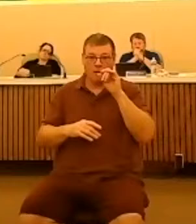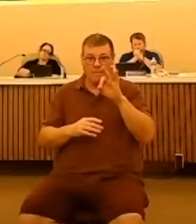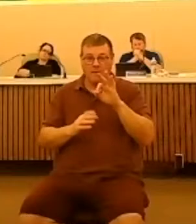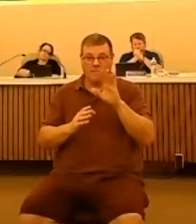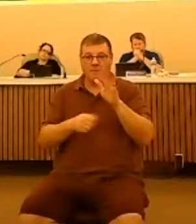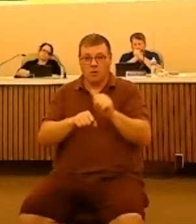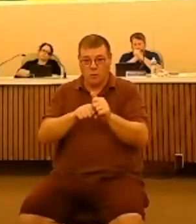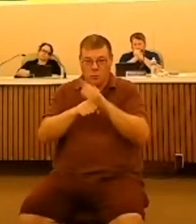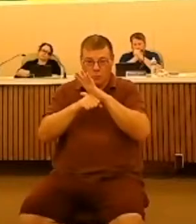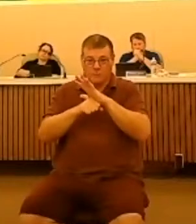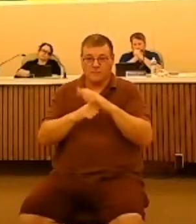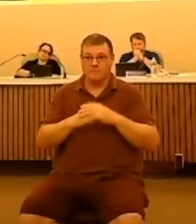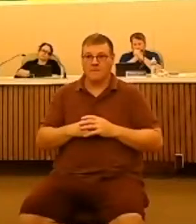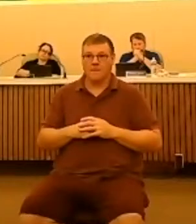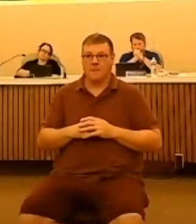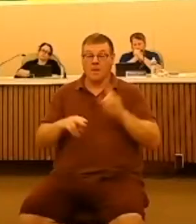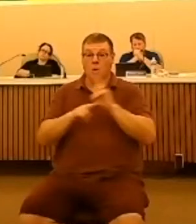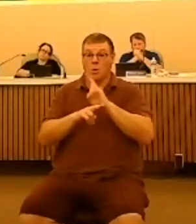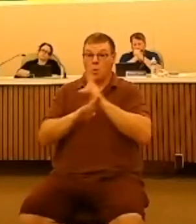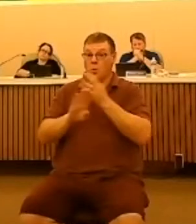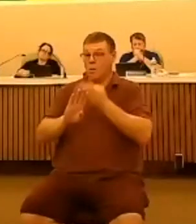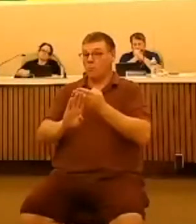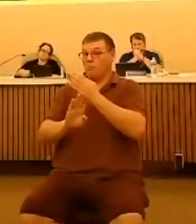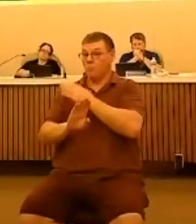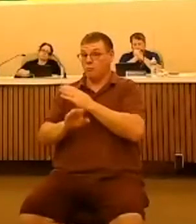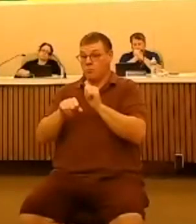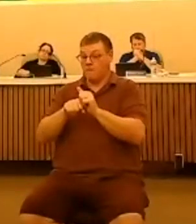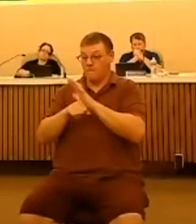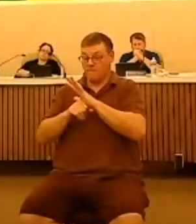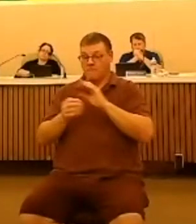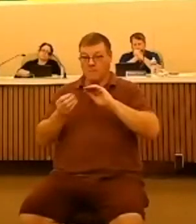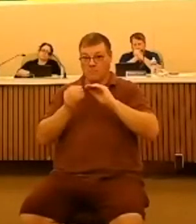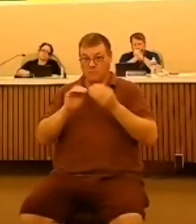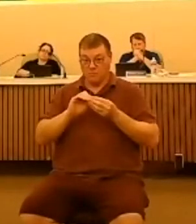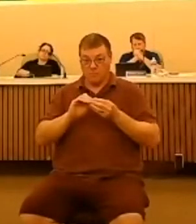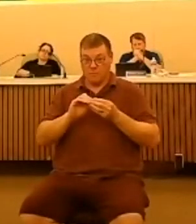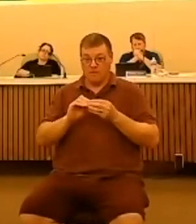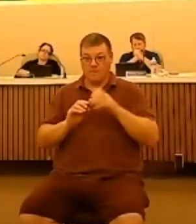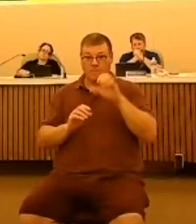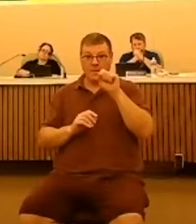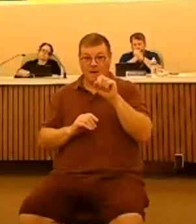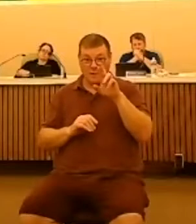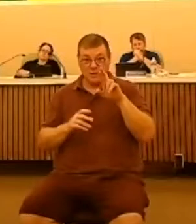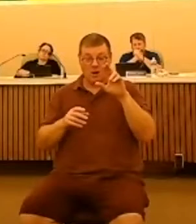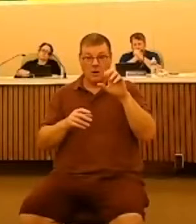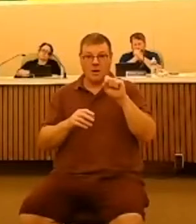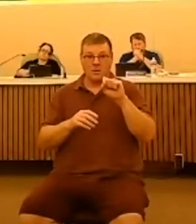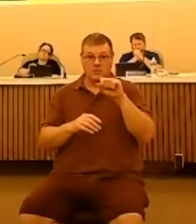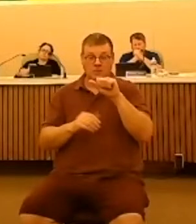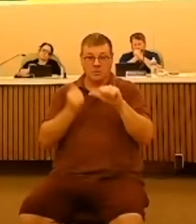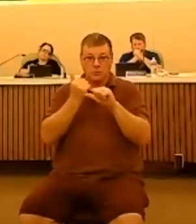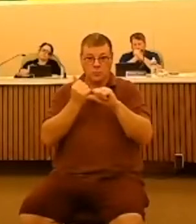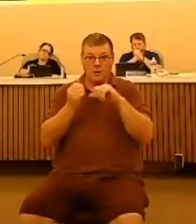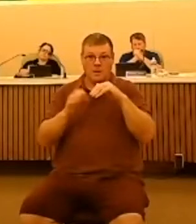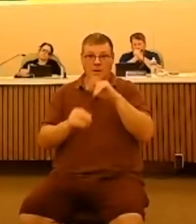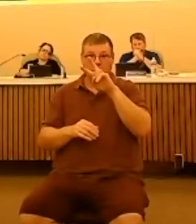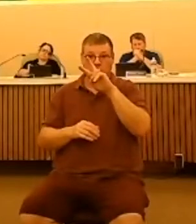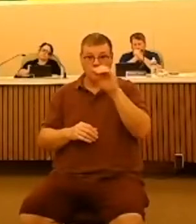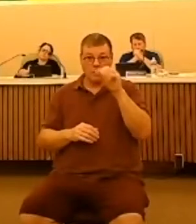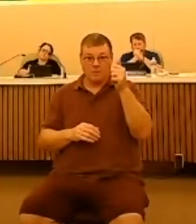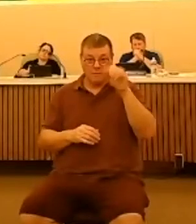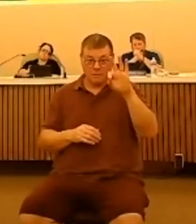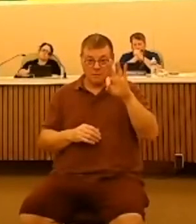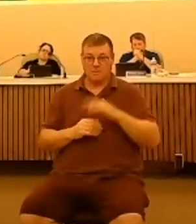COVID using pre-COVID numbers done by SRF Associates in